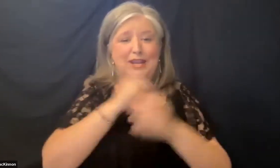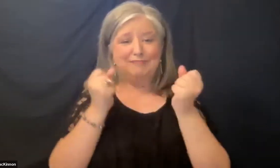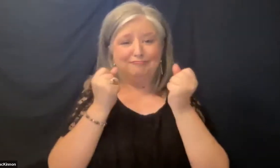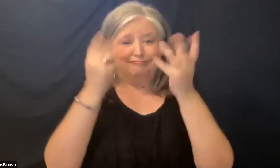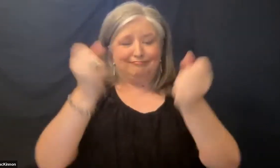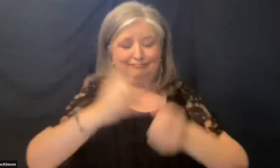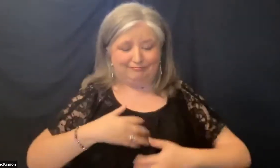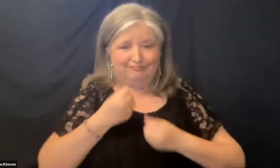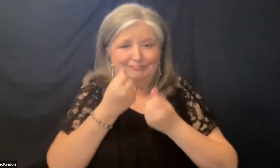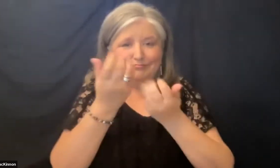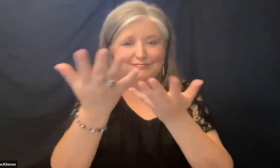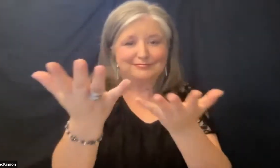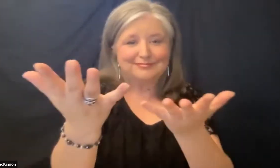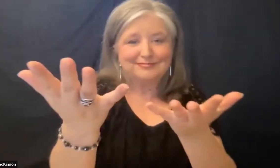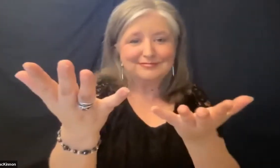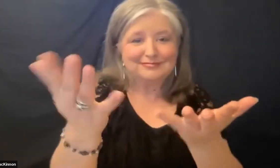We're coming together tonight to tell our stories